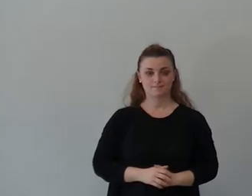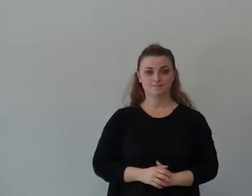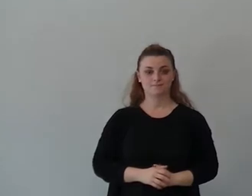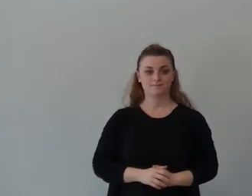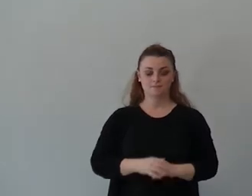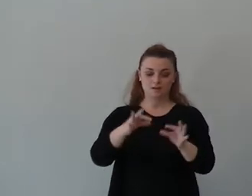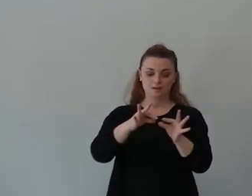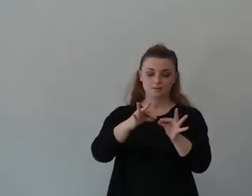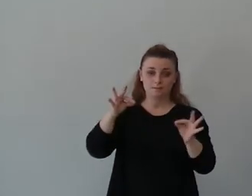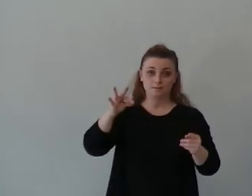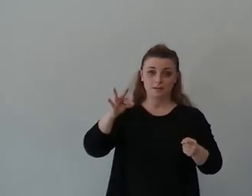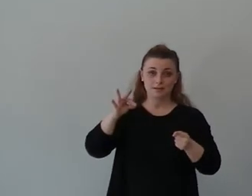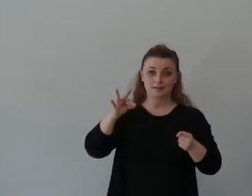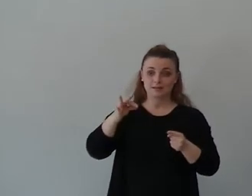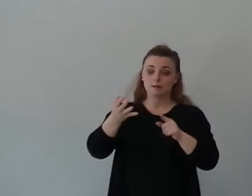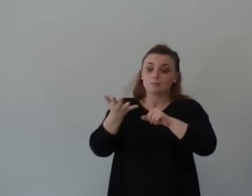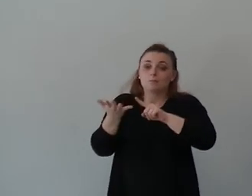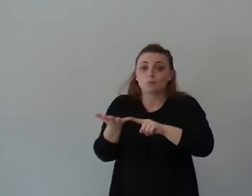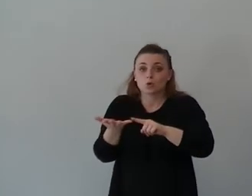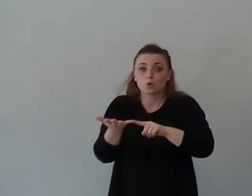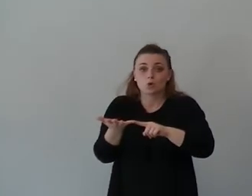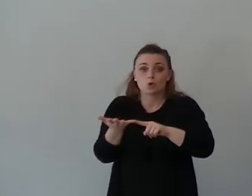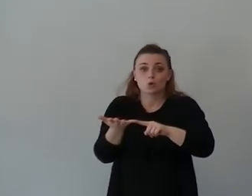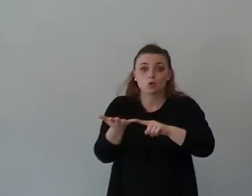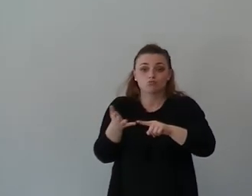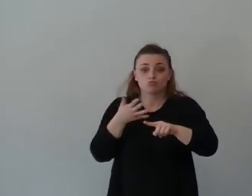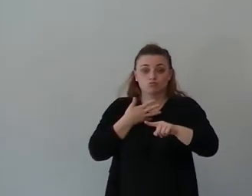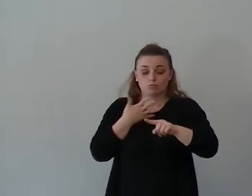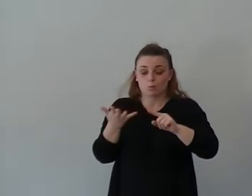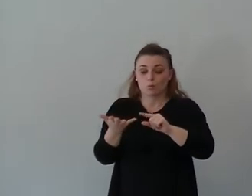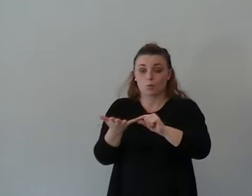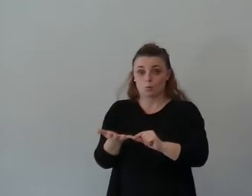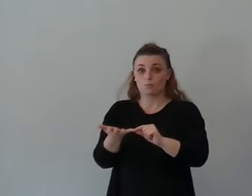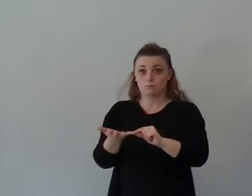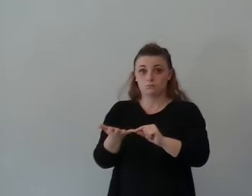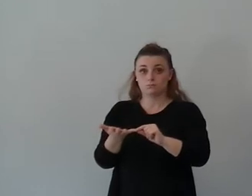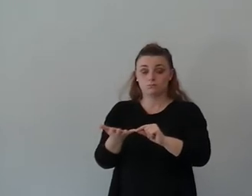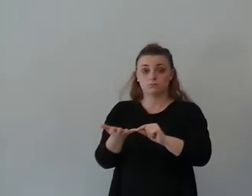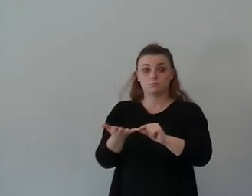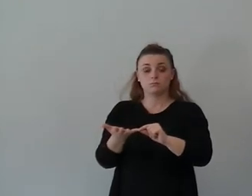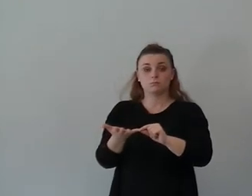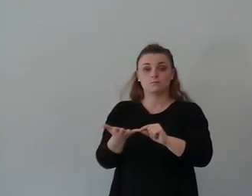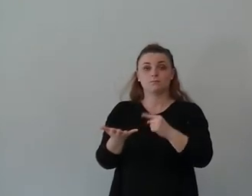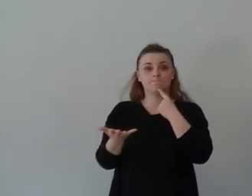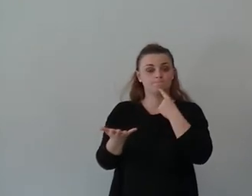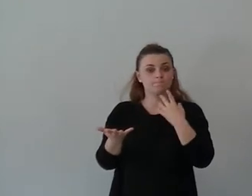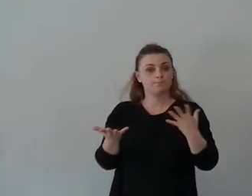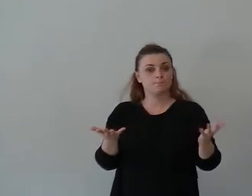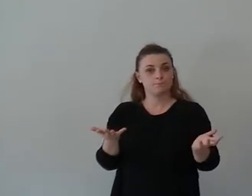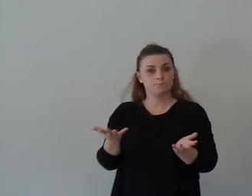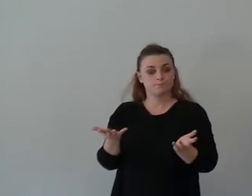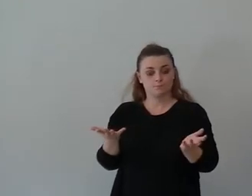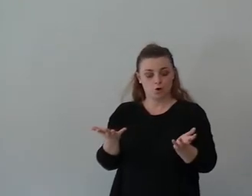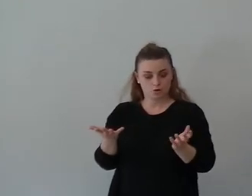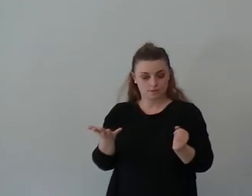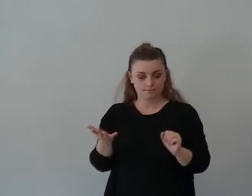best, or excuse me, number five. To be the best that you can be, you should allow yourself to be guided by the hand that holds